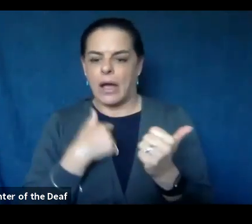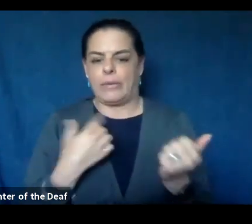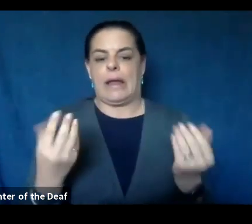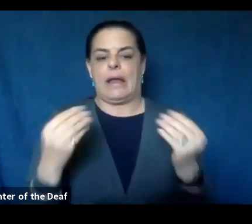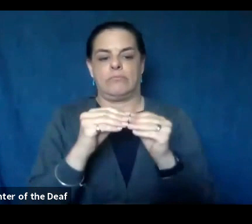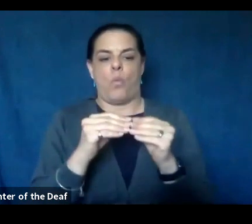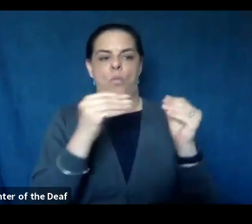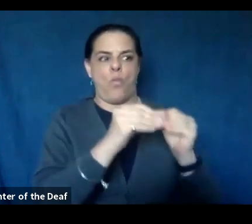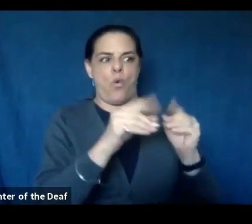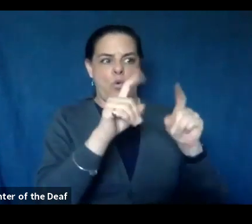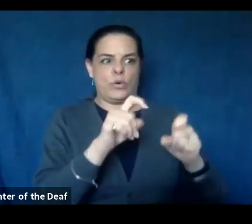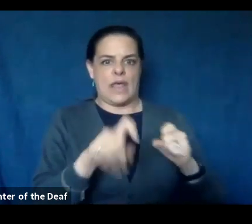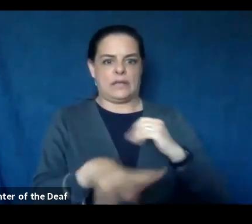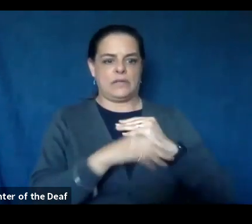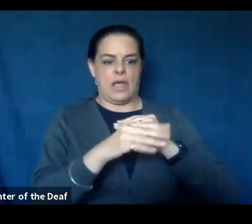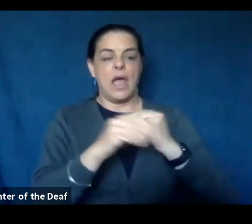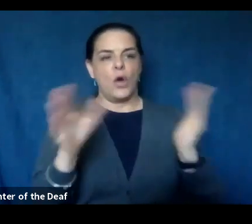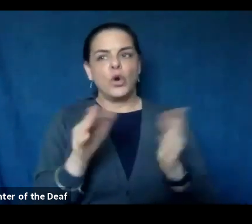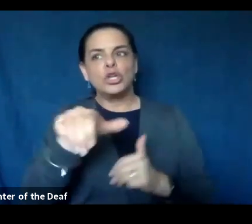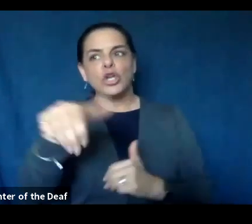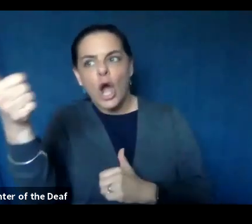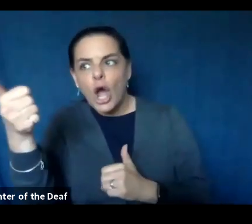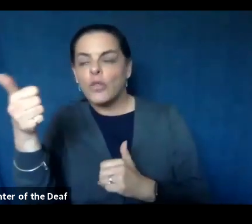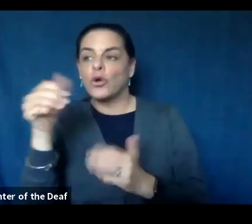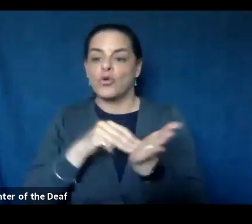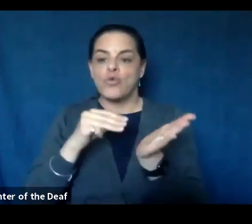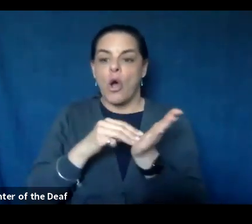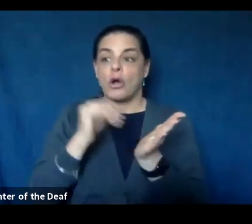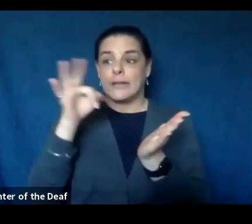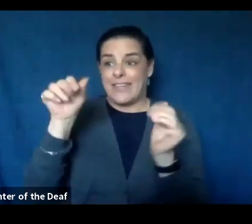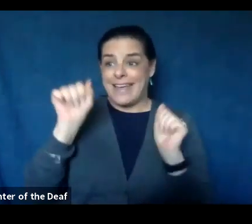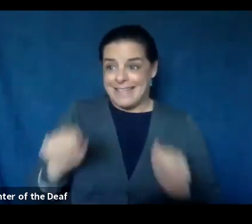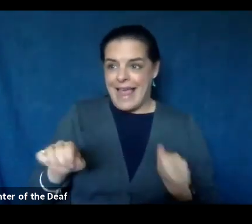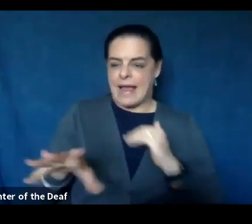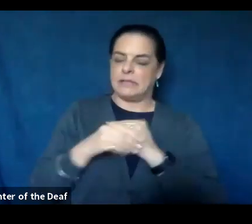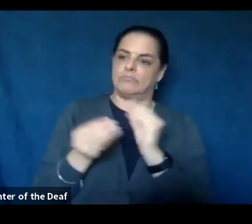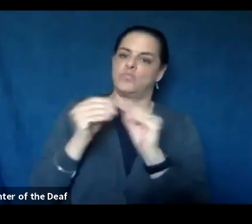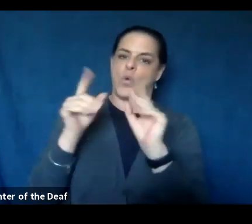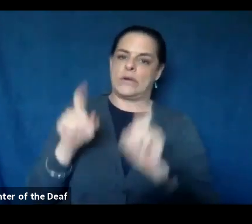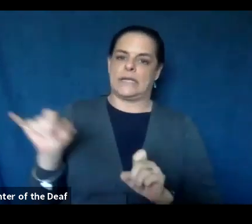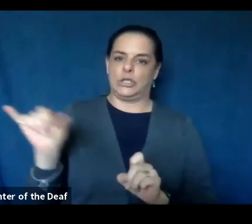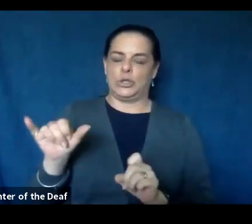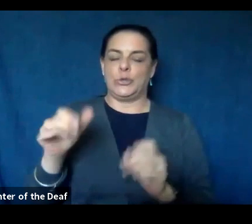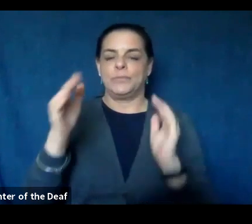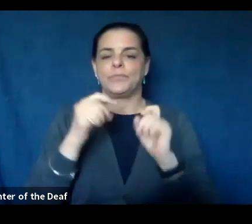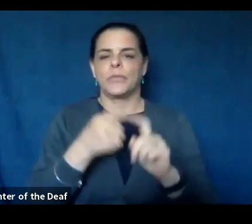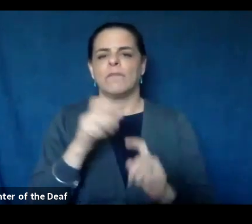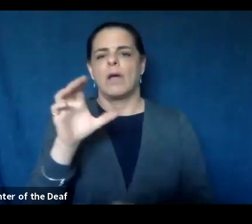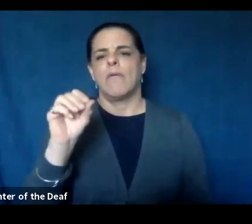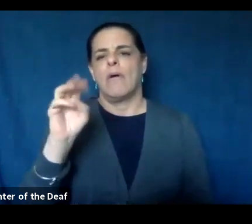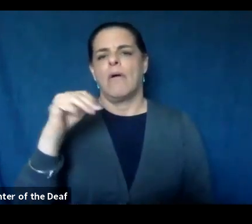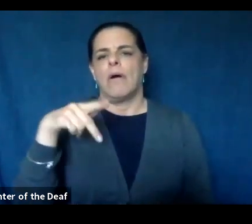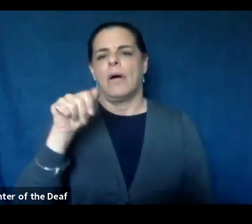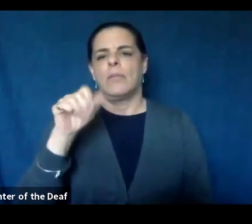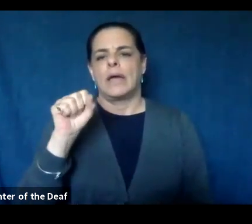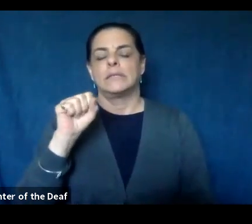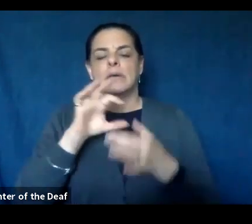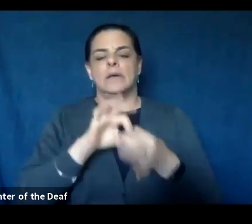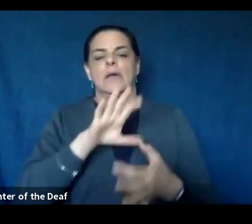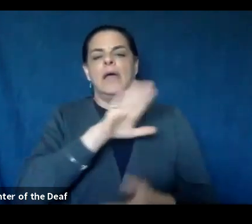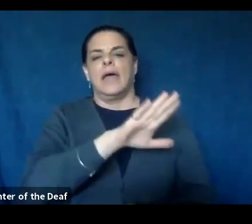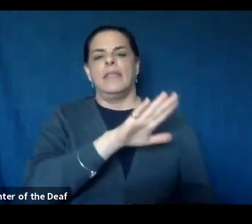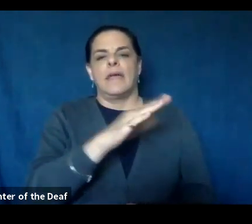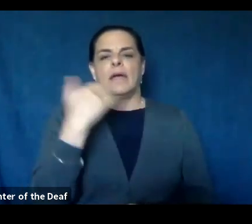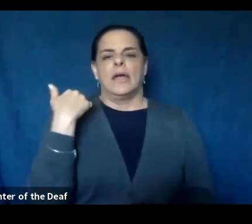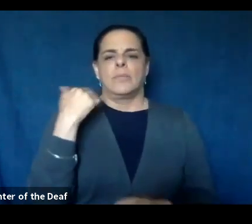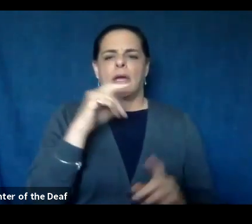others to continue it, to expand their testing as they're able as well. From the Compass, it says, this is in regards to their previous question. The map